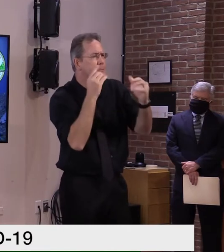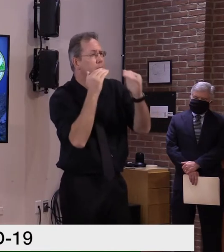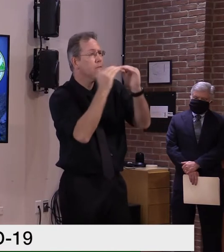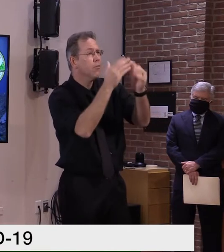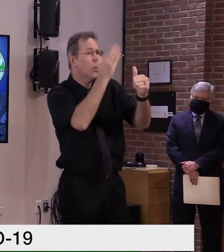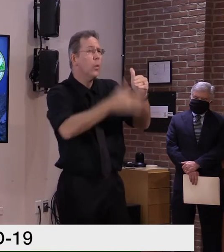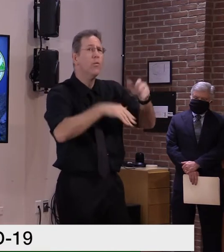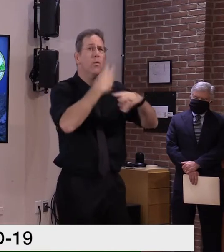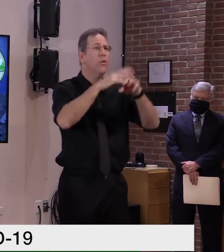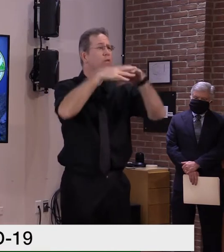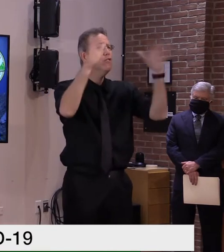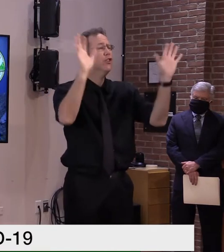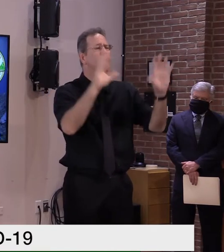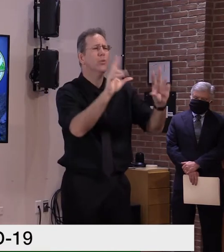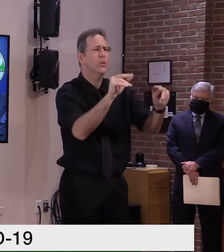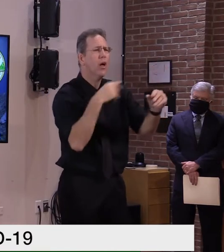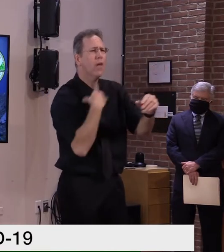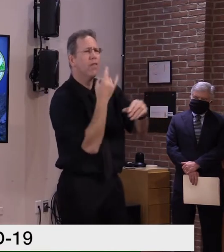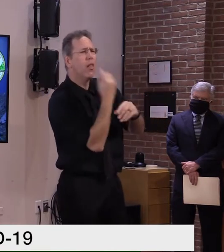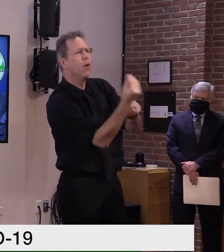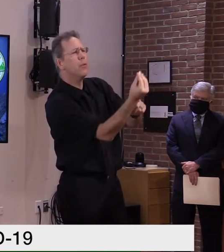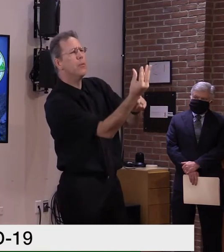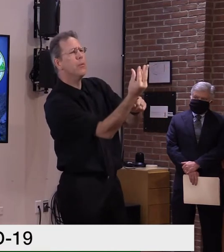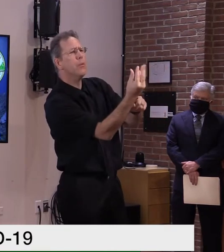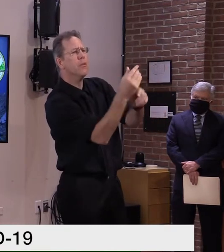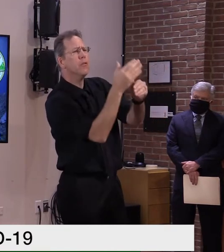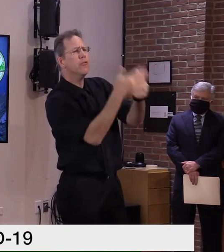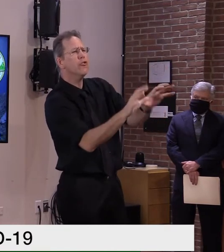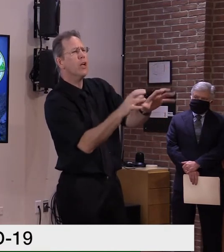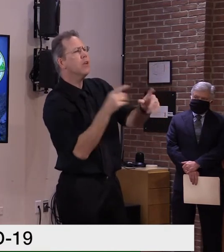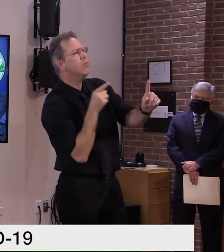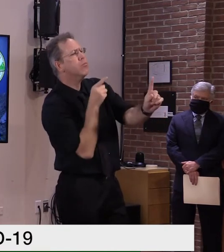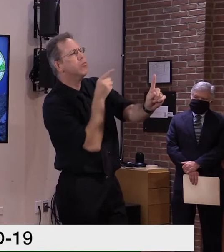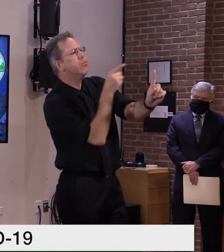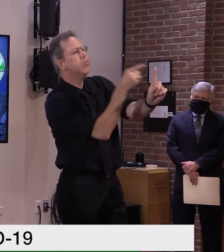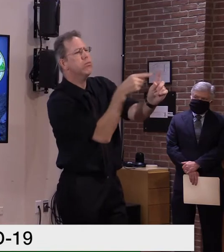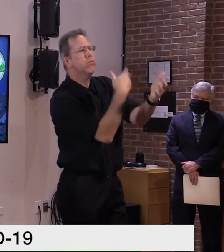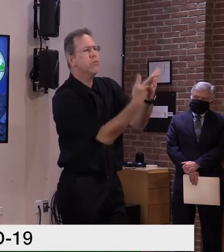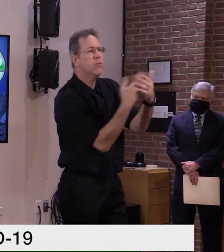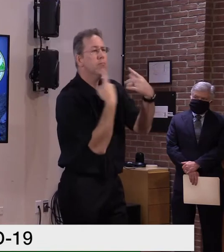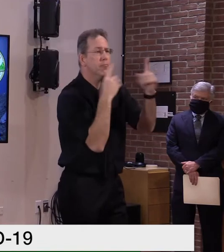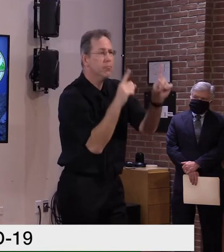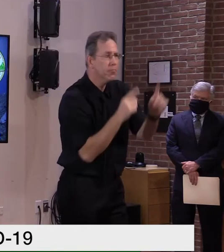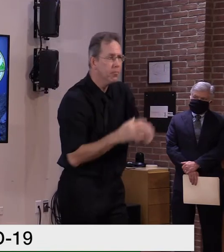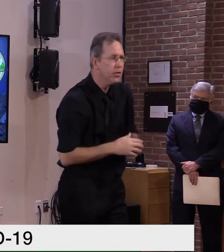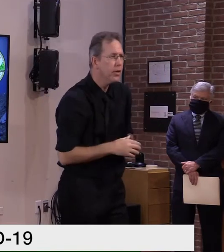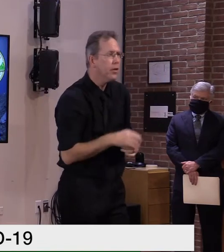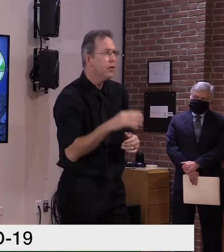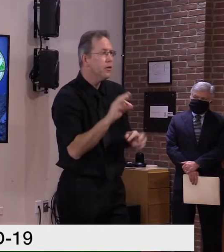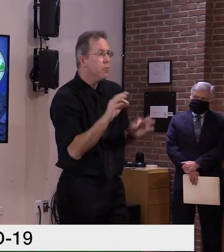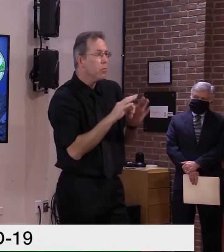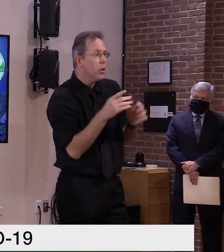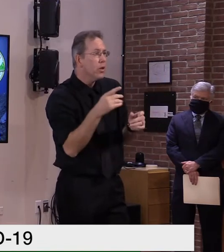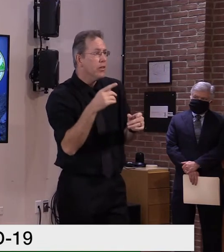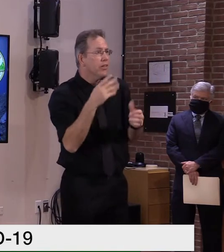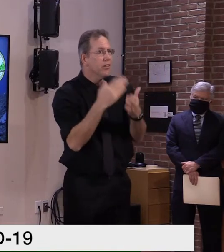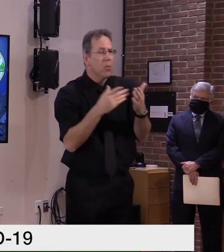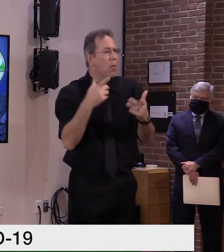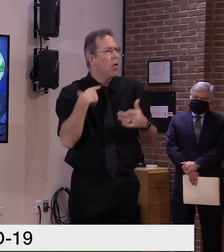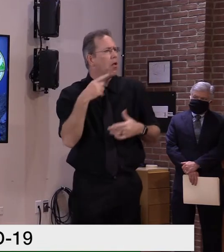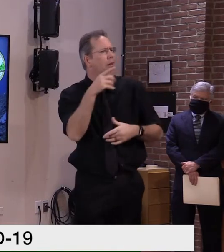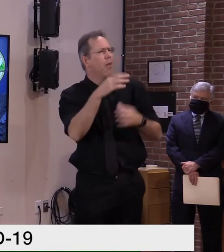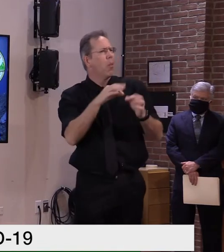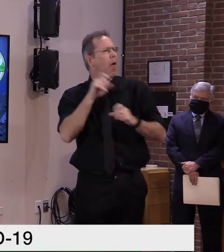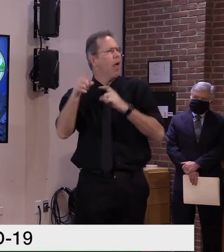I was asked last Friday if I was giving false hope, so I want to be clear. We have tough days and